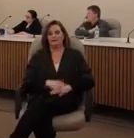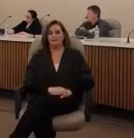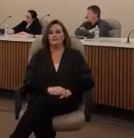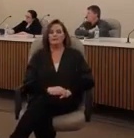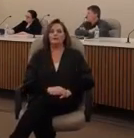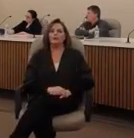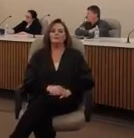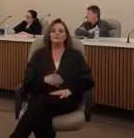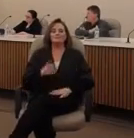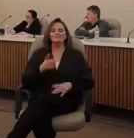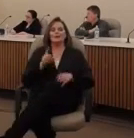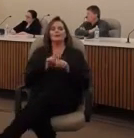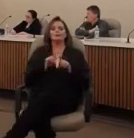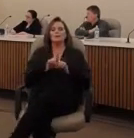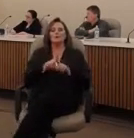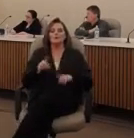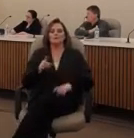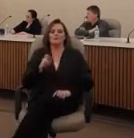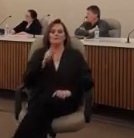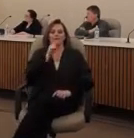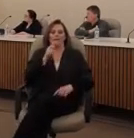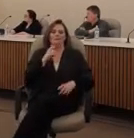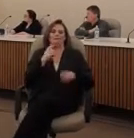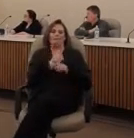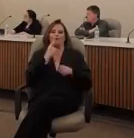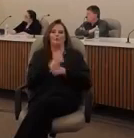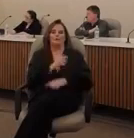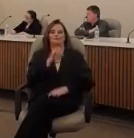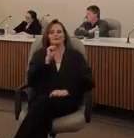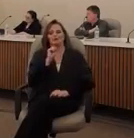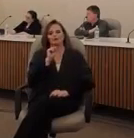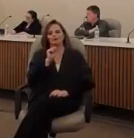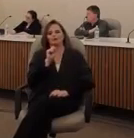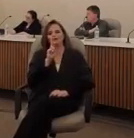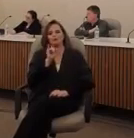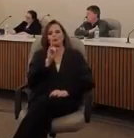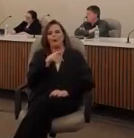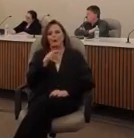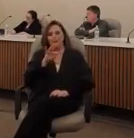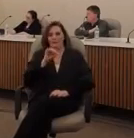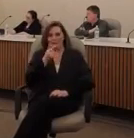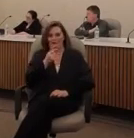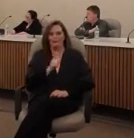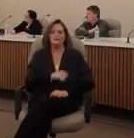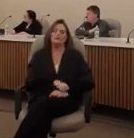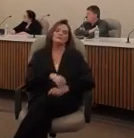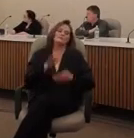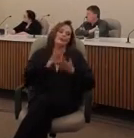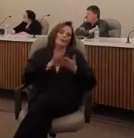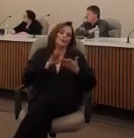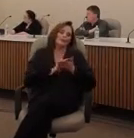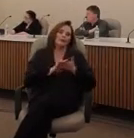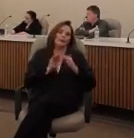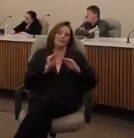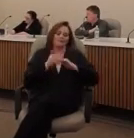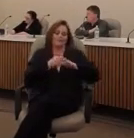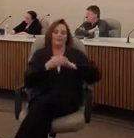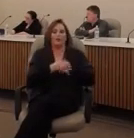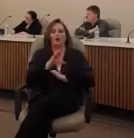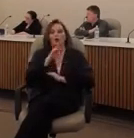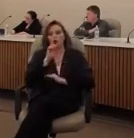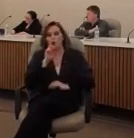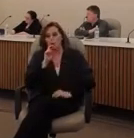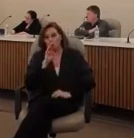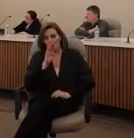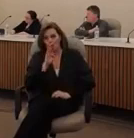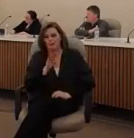proper striping on the lot, so it'll be properly striped. They're going to clean up the curb cuts to really better define the accesses in and out of the